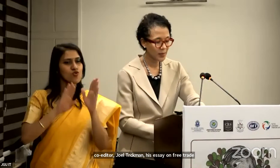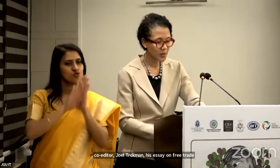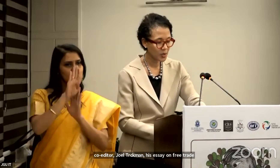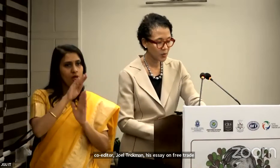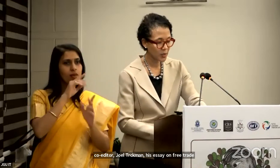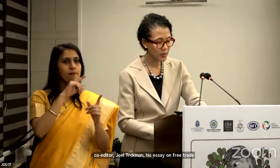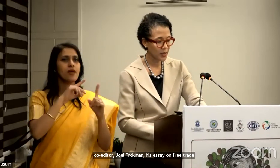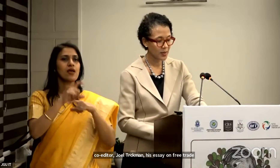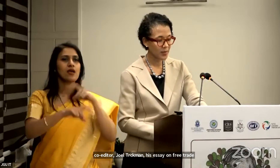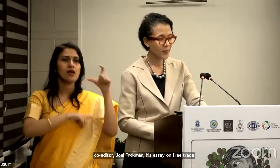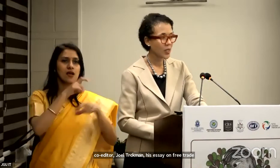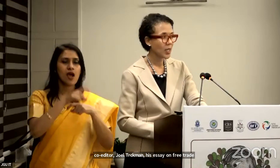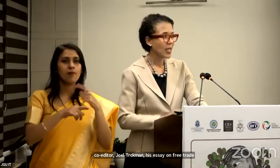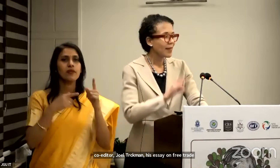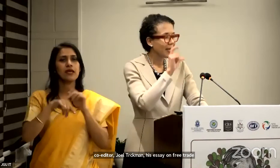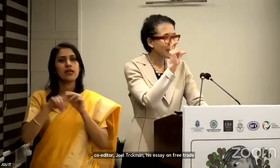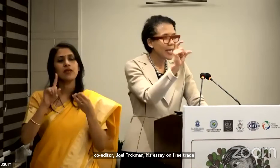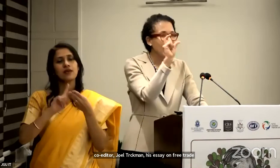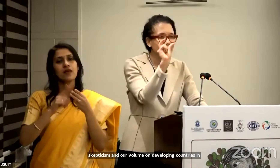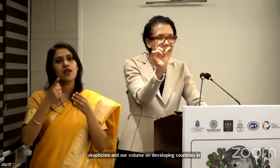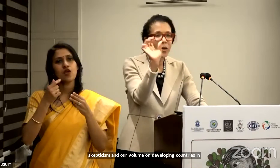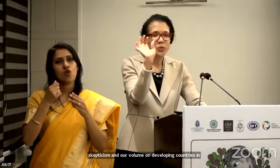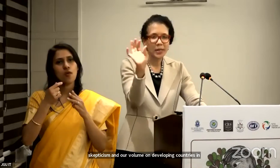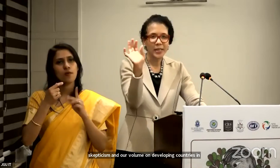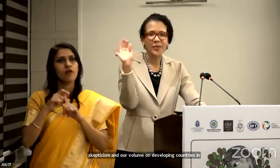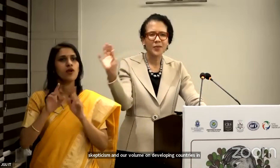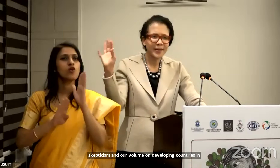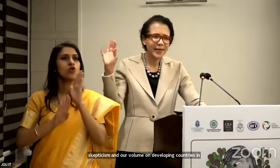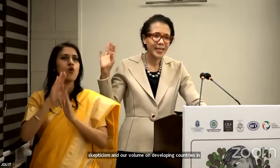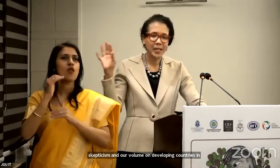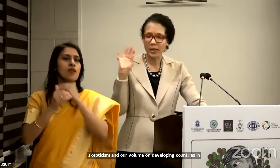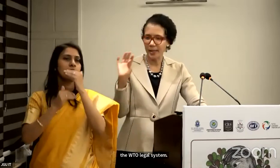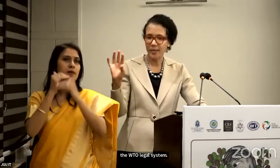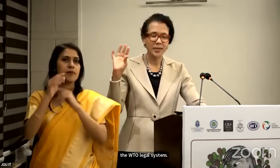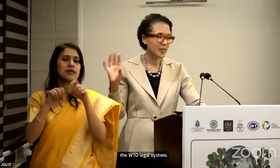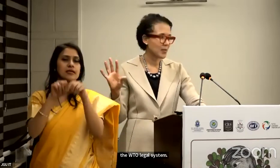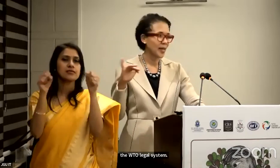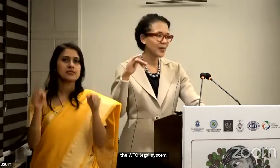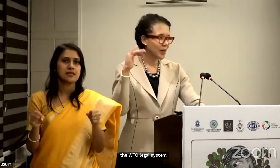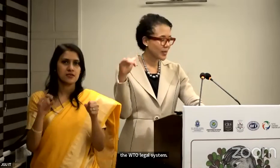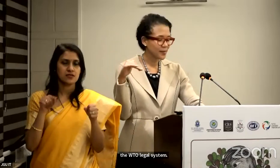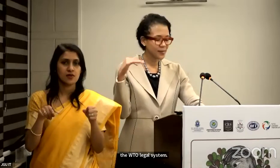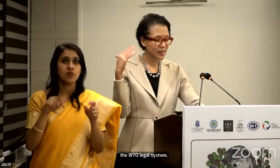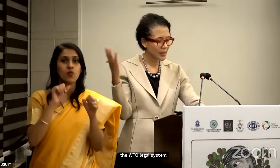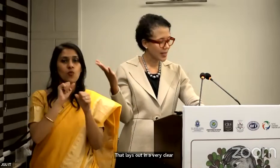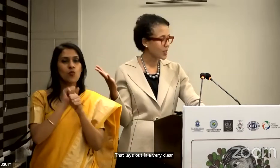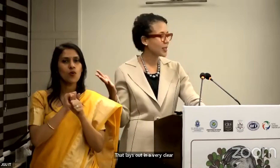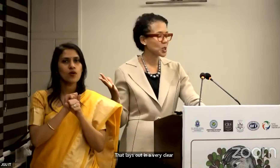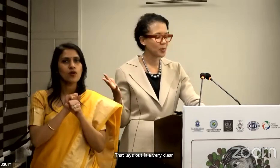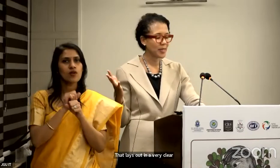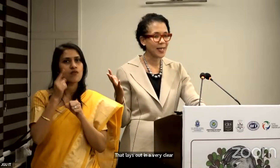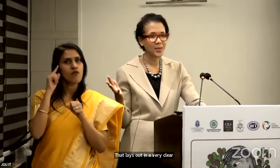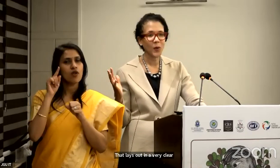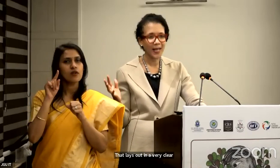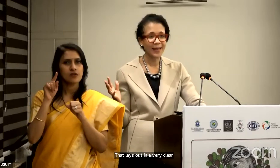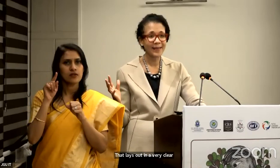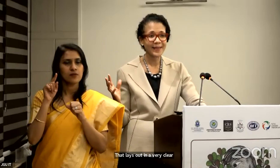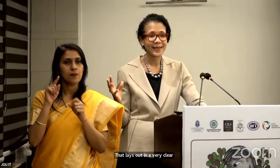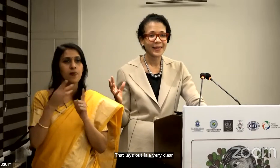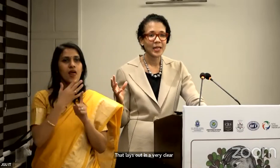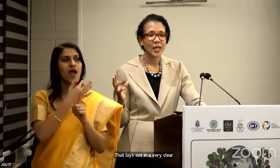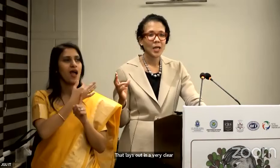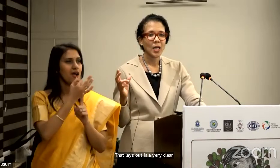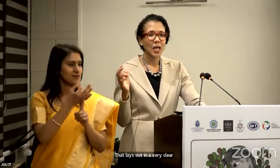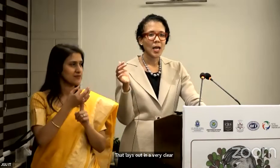in the WTO legal system that lays out in a very clear and systematic, very classically Chimney-esque way,